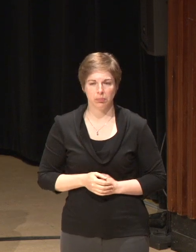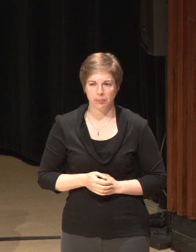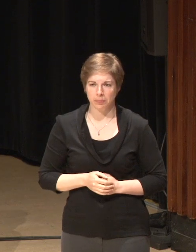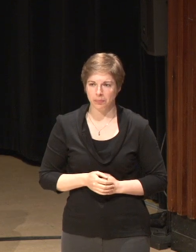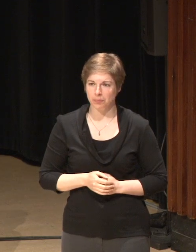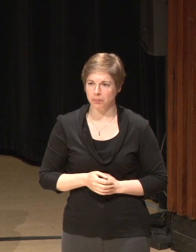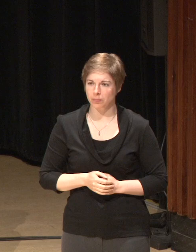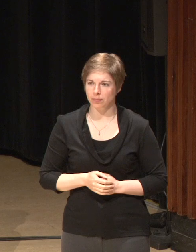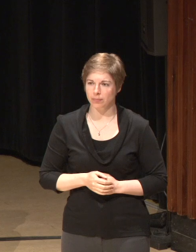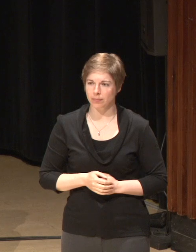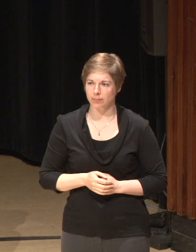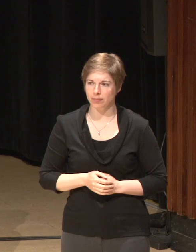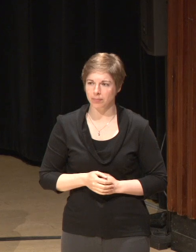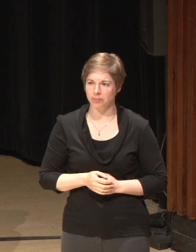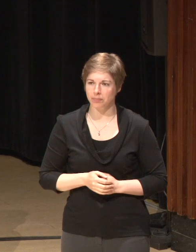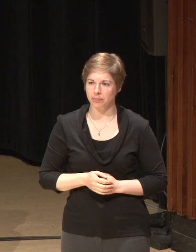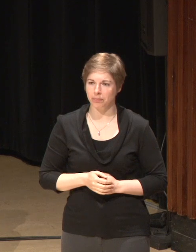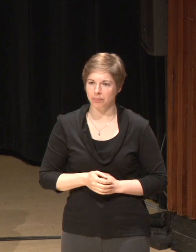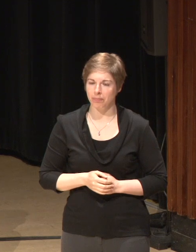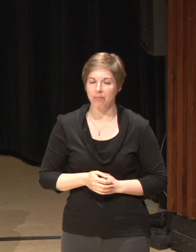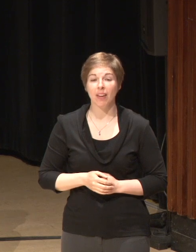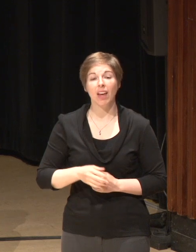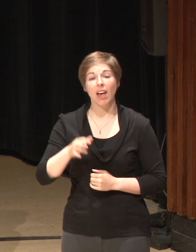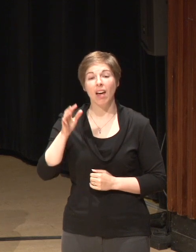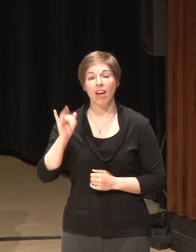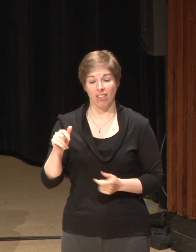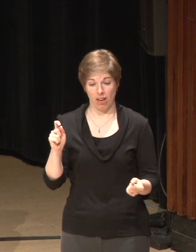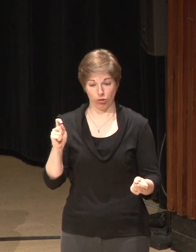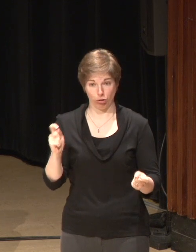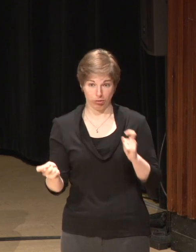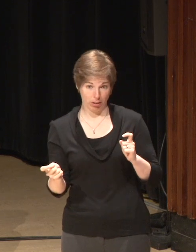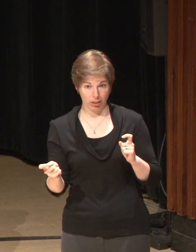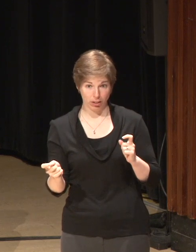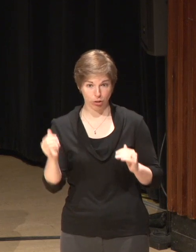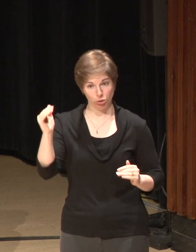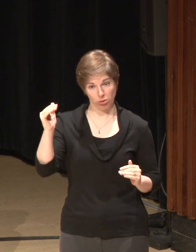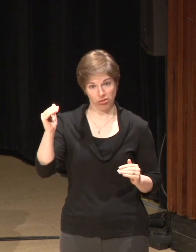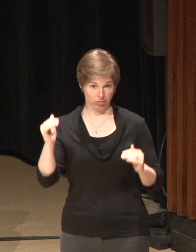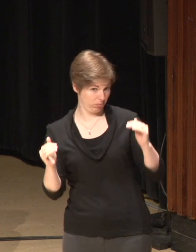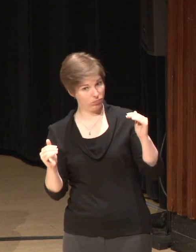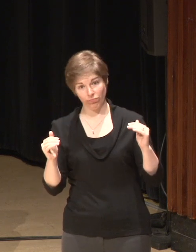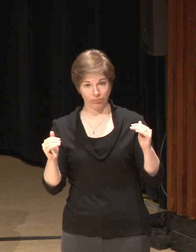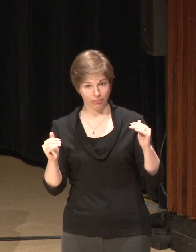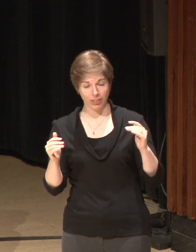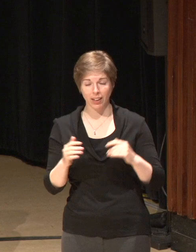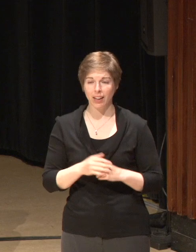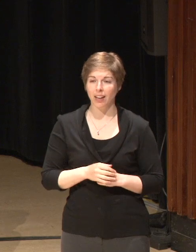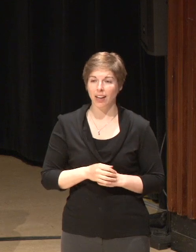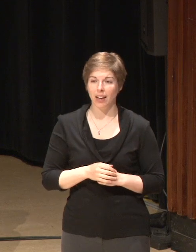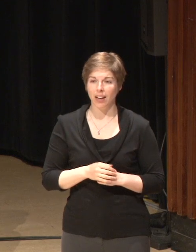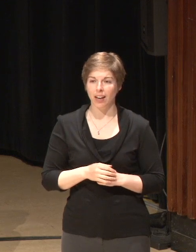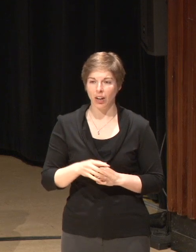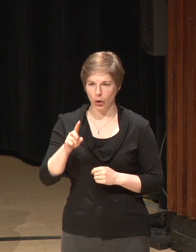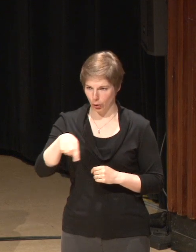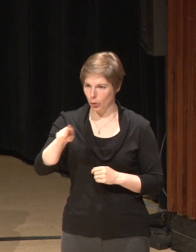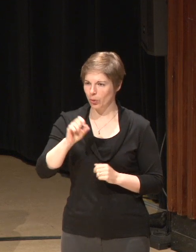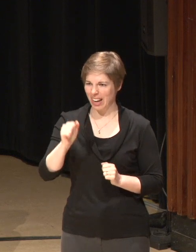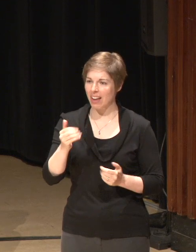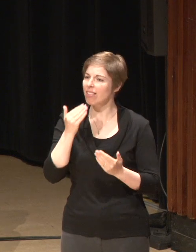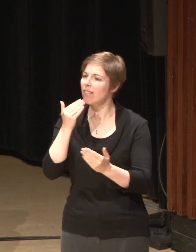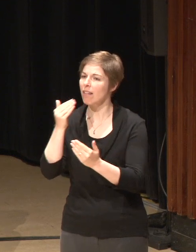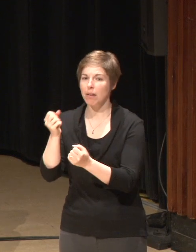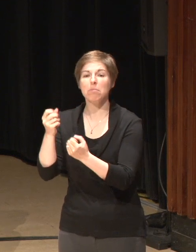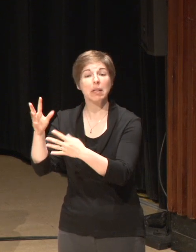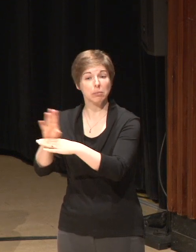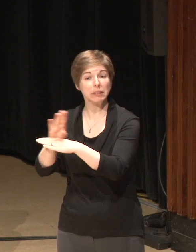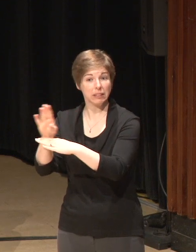You can thank many individuals for that change in attitude by Nova Scotia employers. But you need to